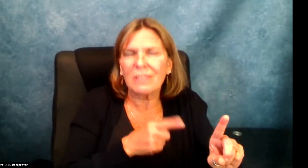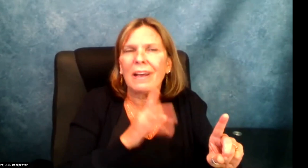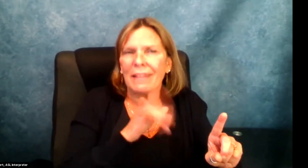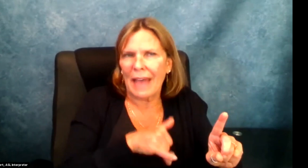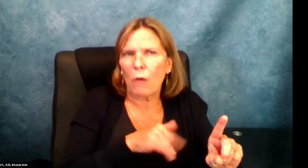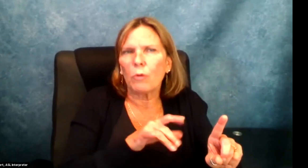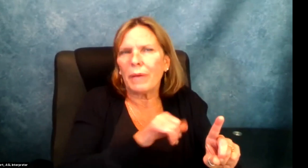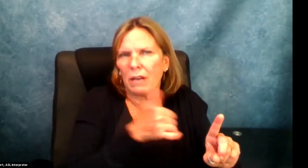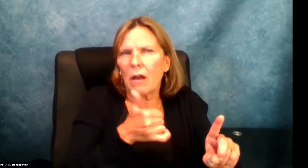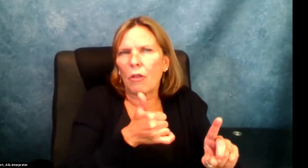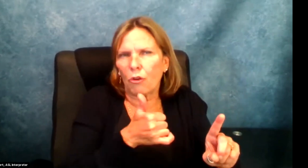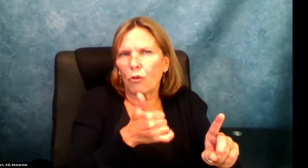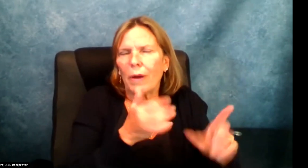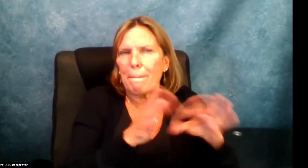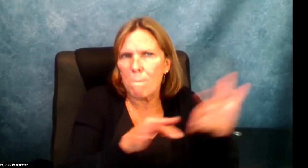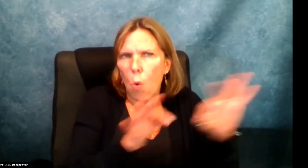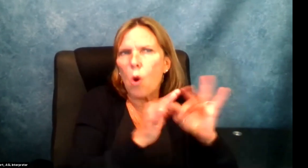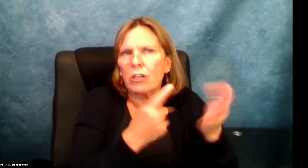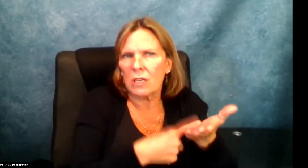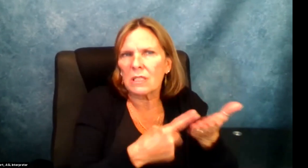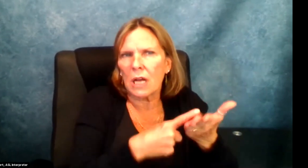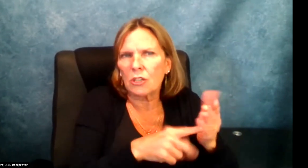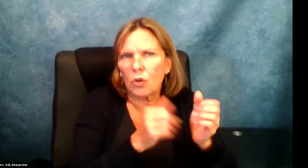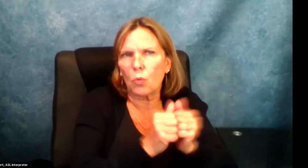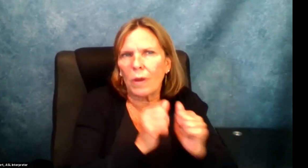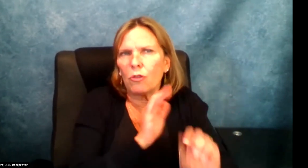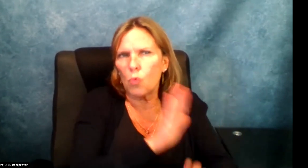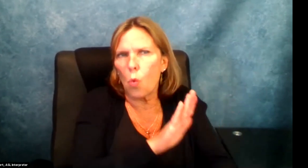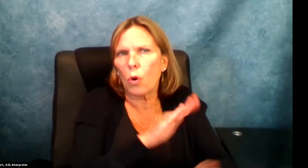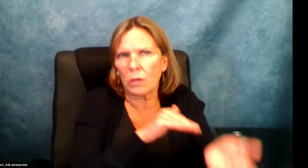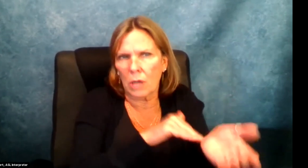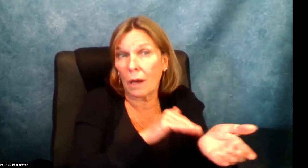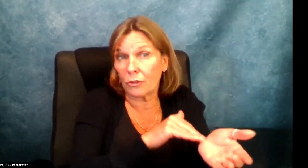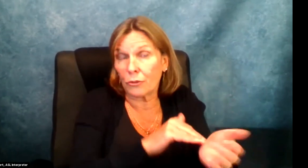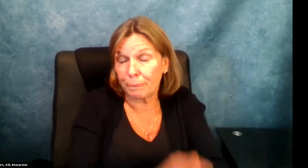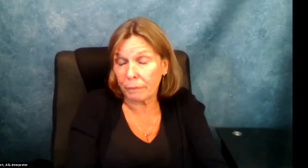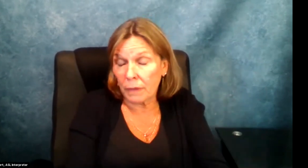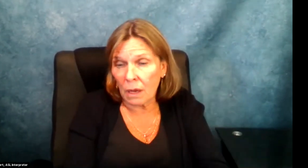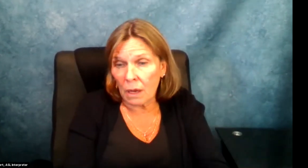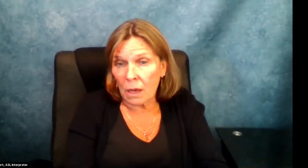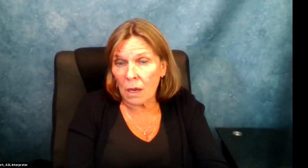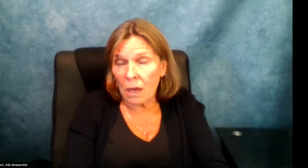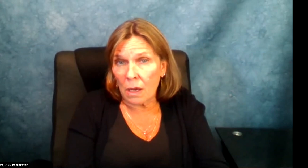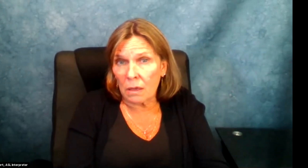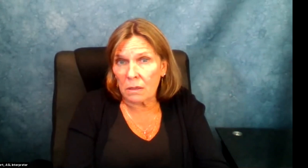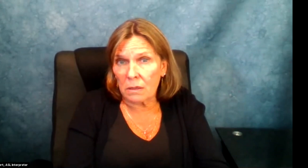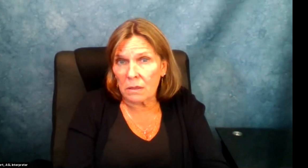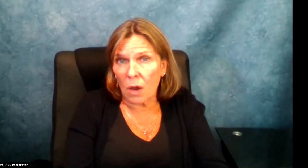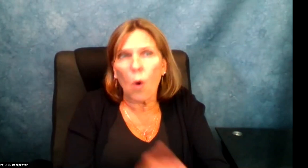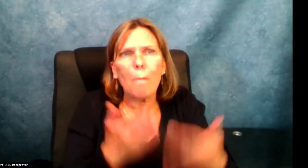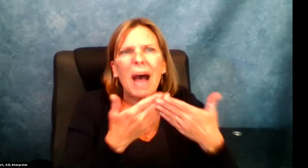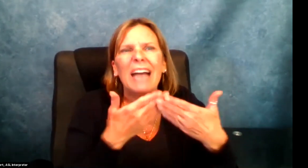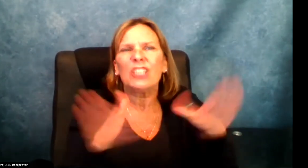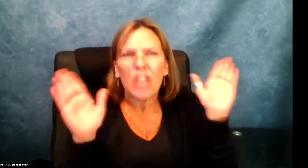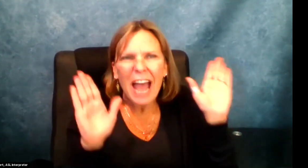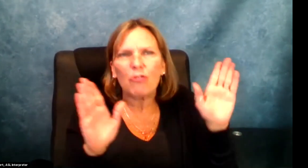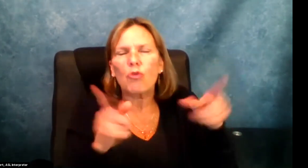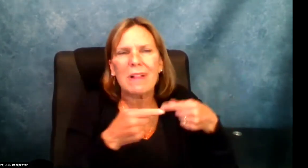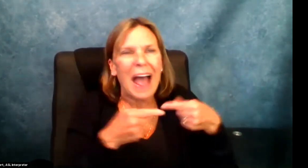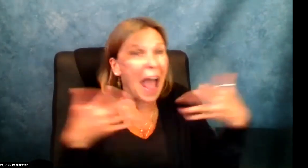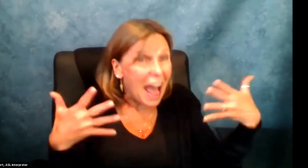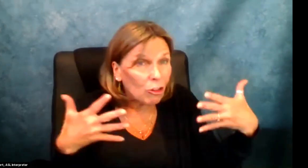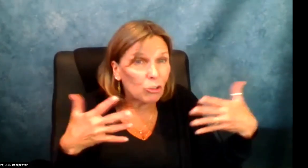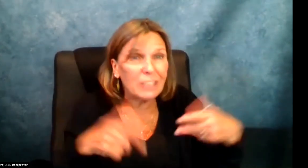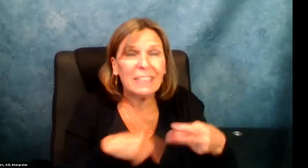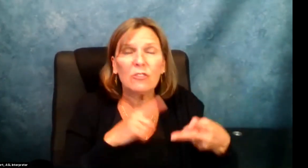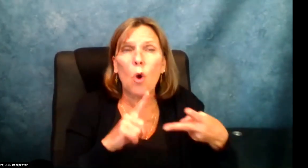and that will require more discussion. So general allergies and food allergies, even if you